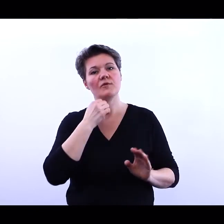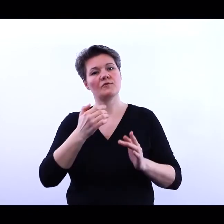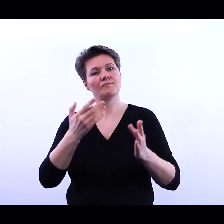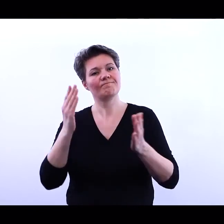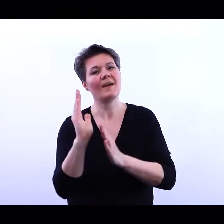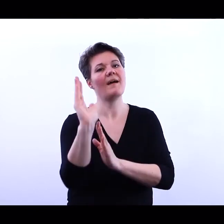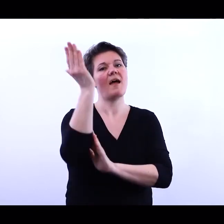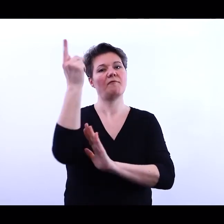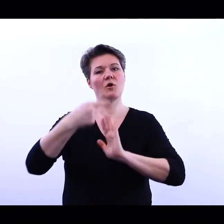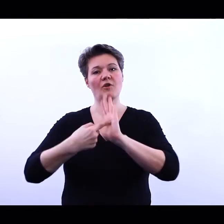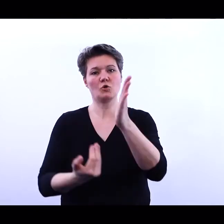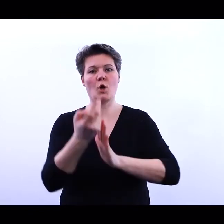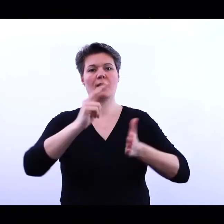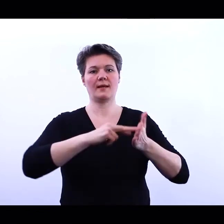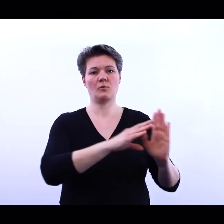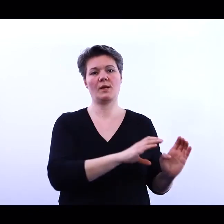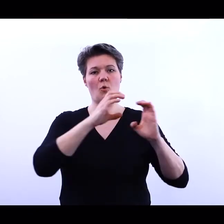way with new technology?